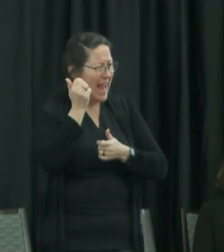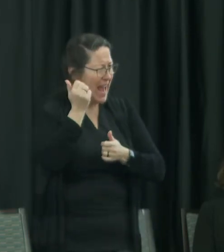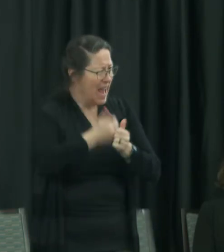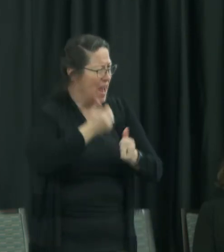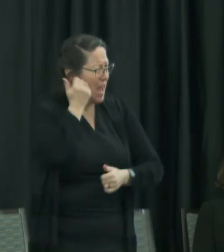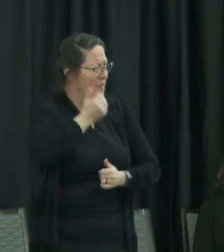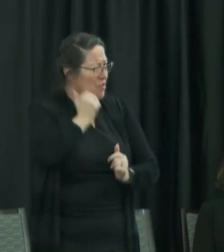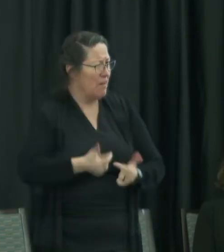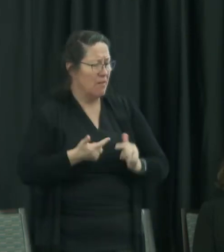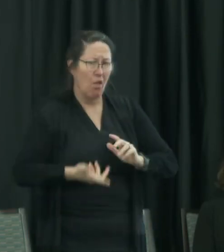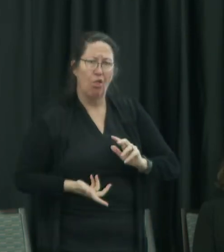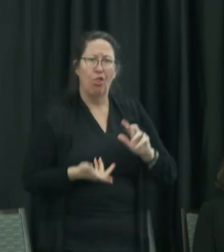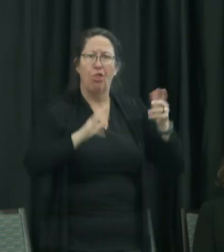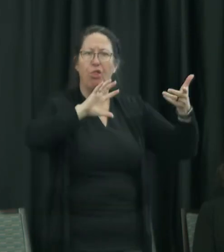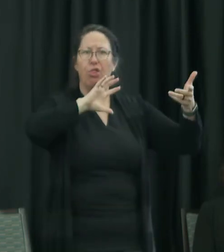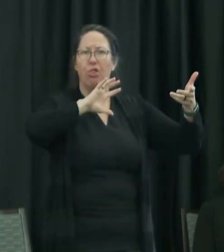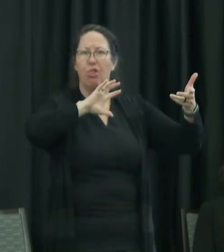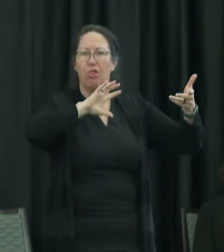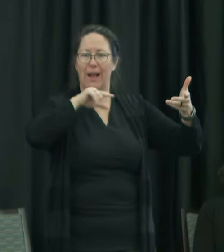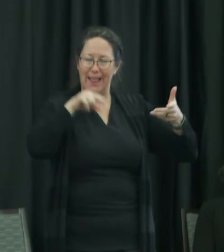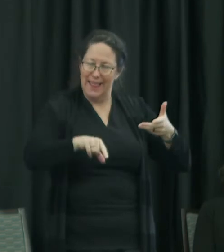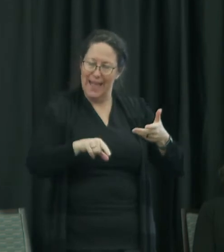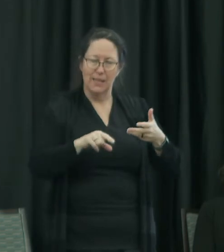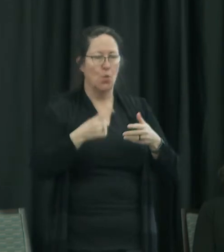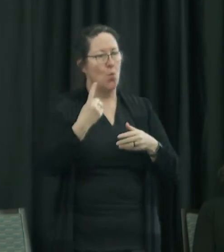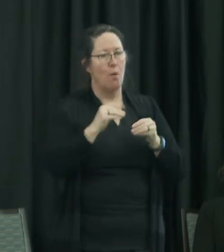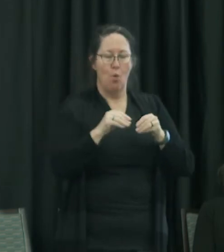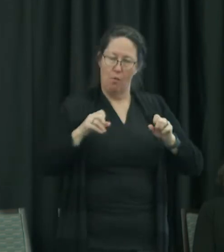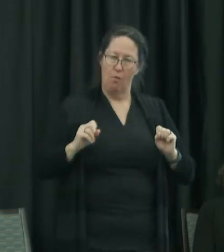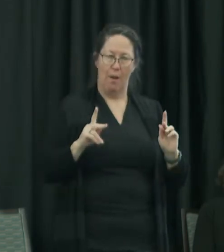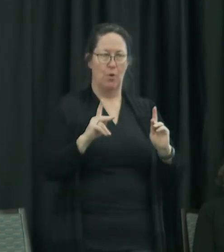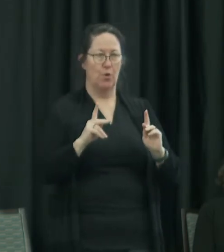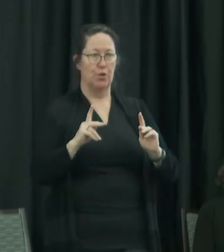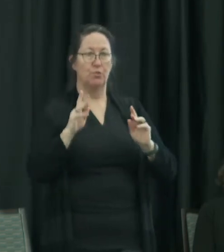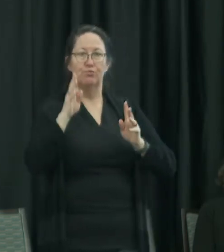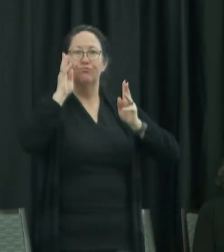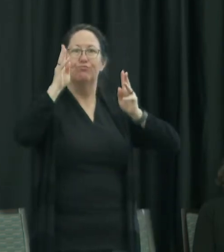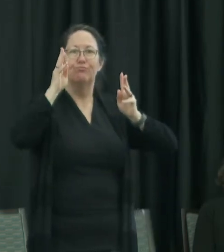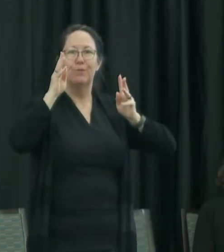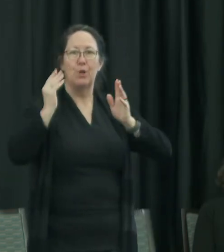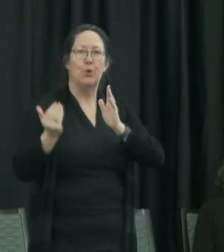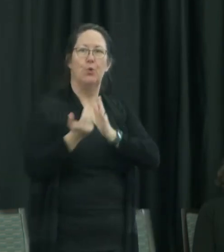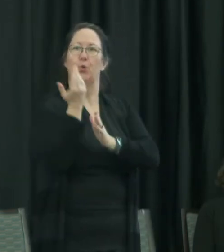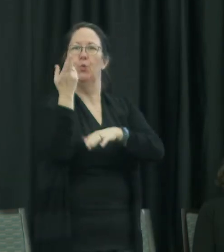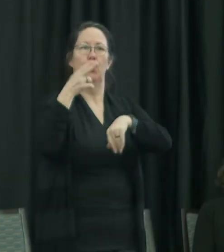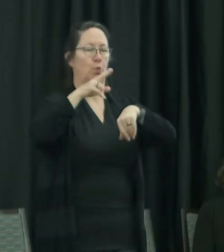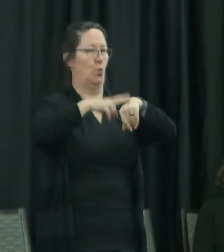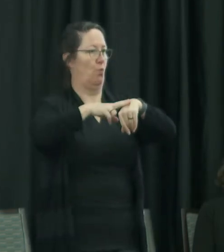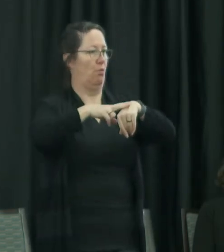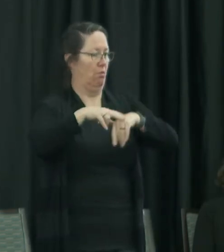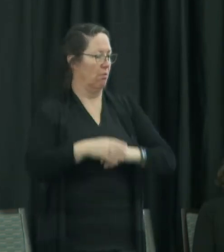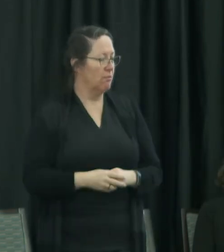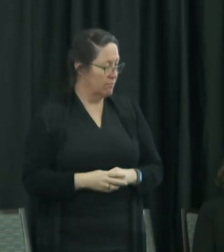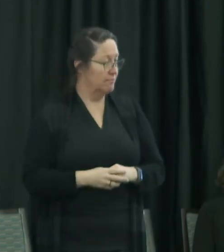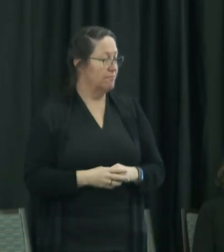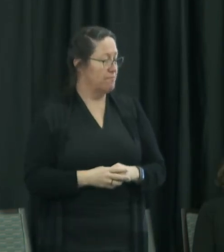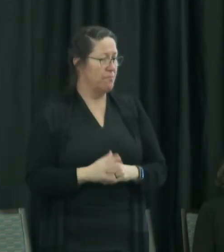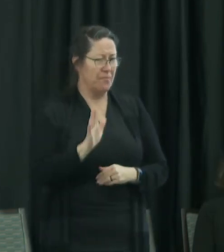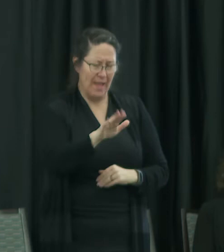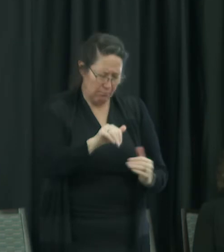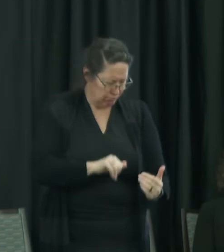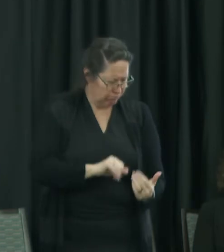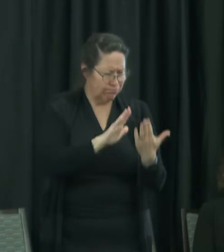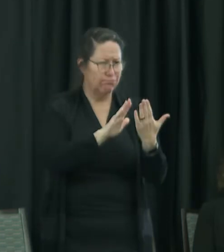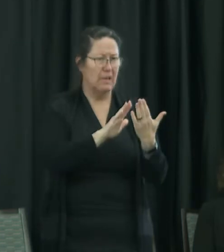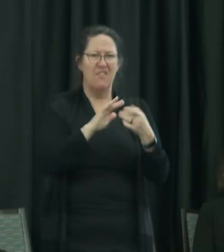everyday lives have been upended, this is just another opportunity to reinvent what we consider normal. They face an